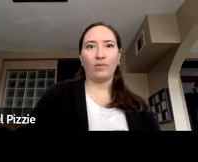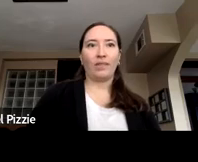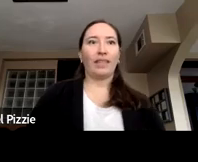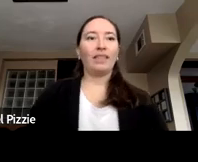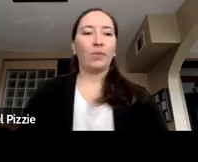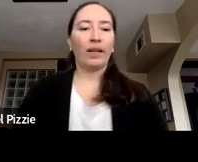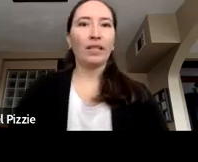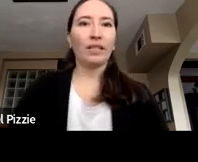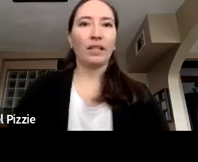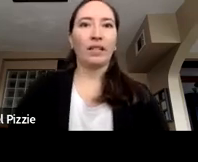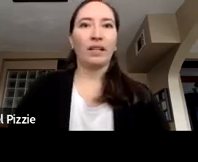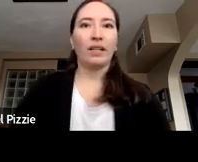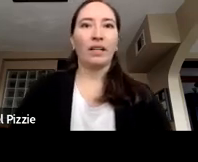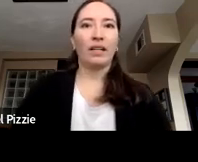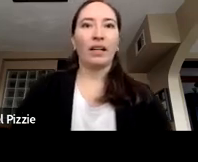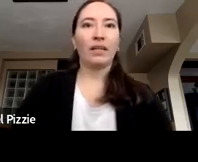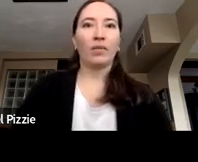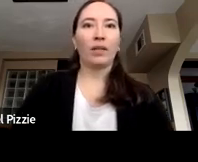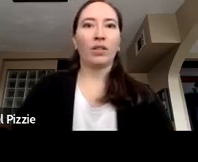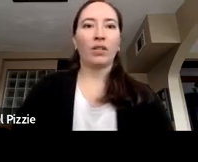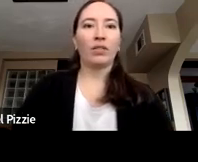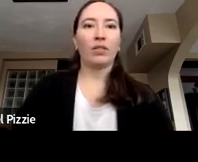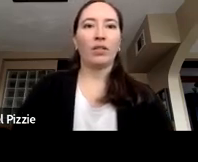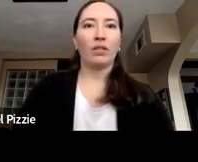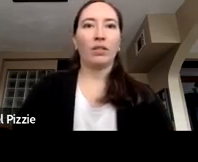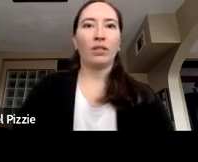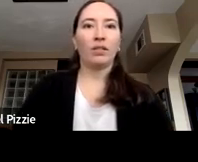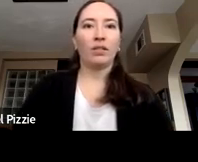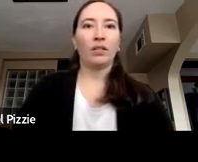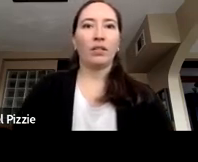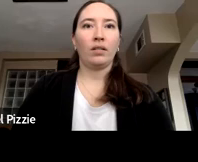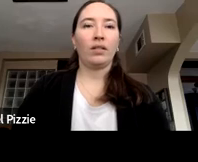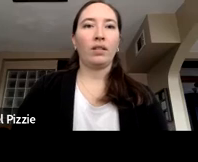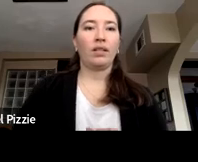So at this point, I am going to